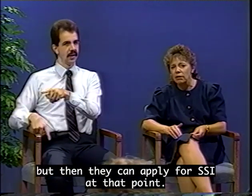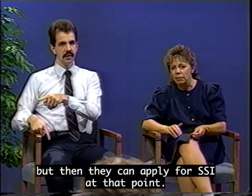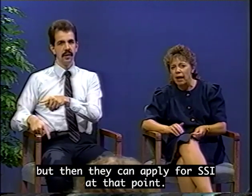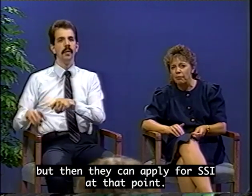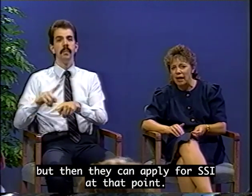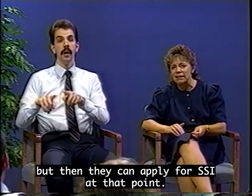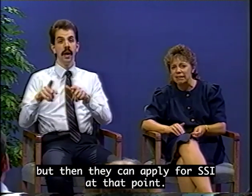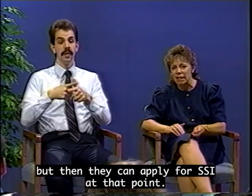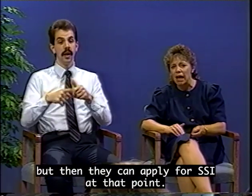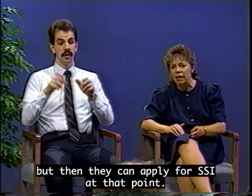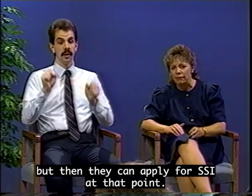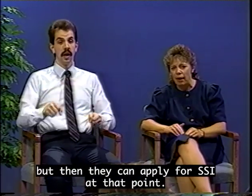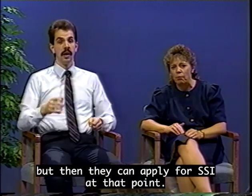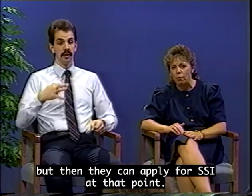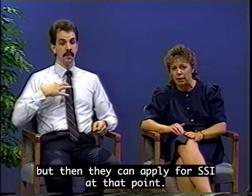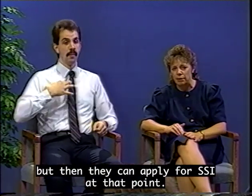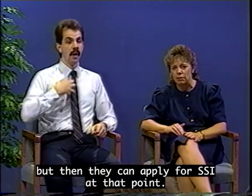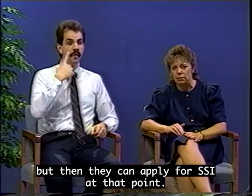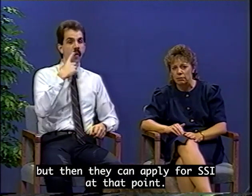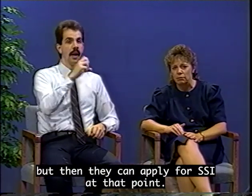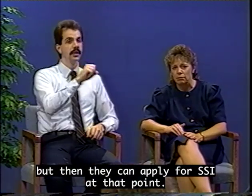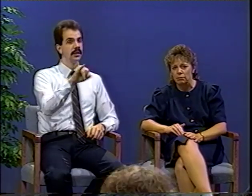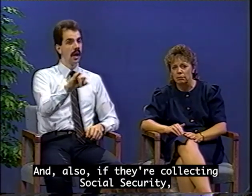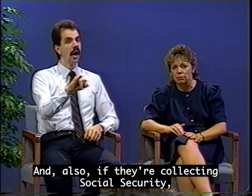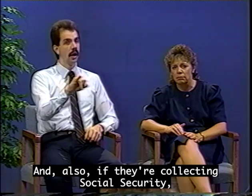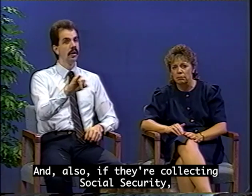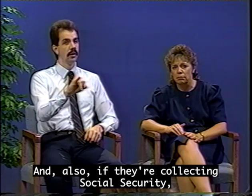they can apply for SSI at that point.